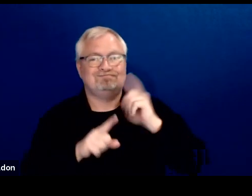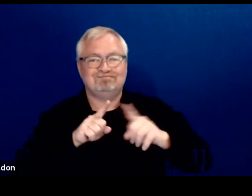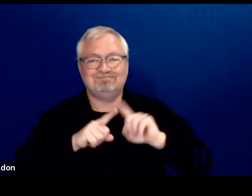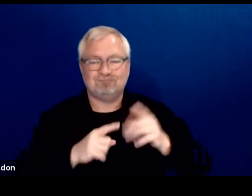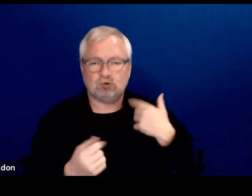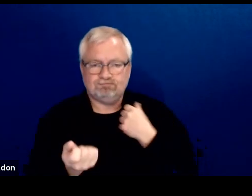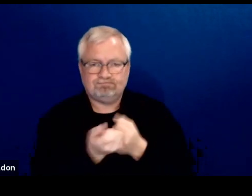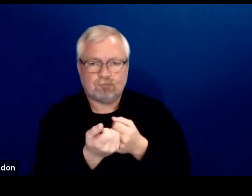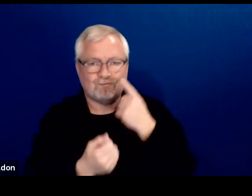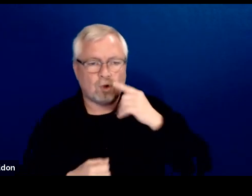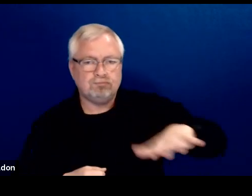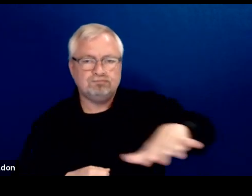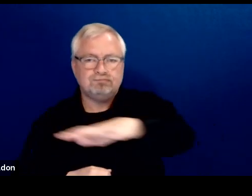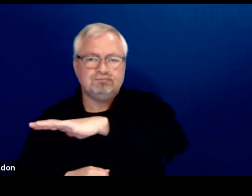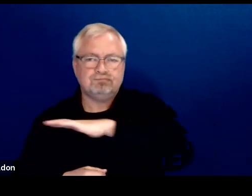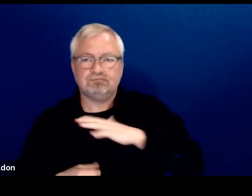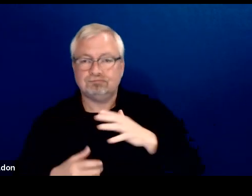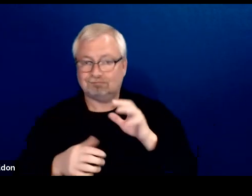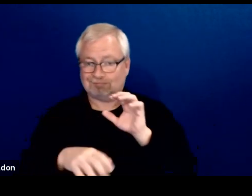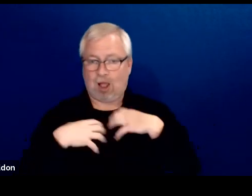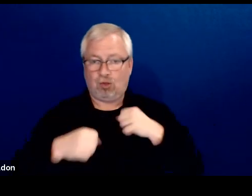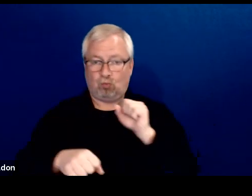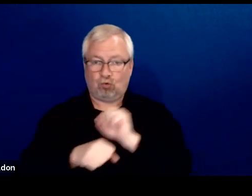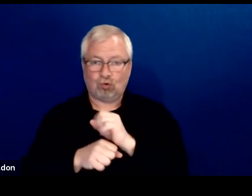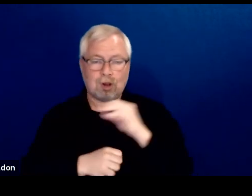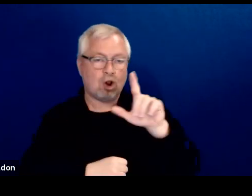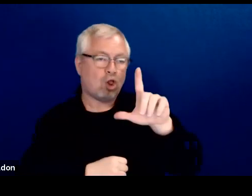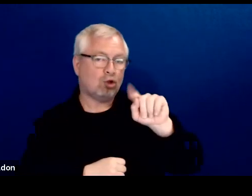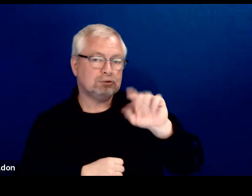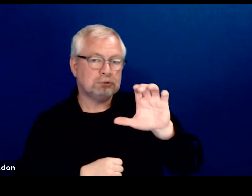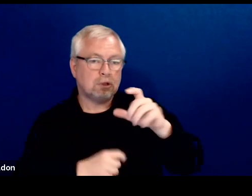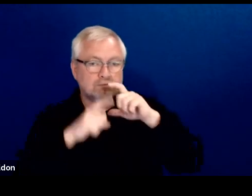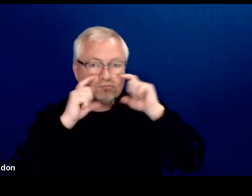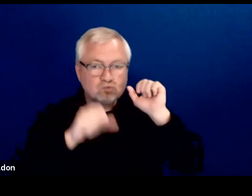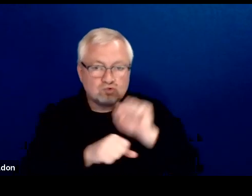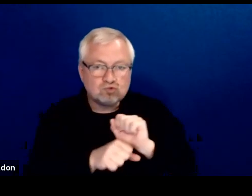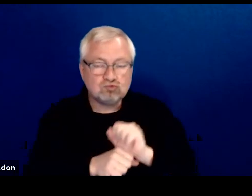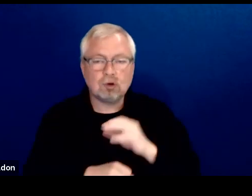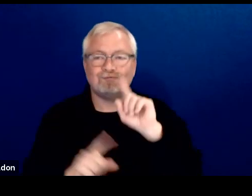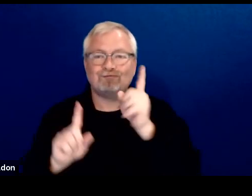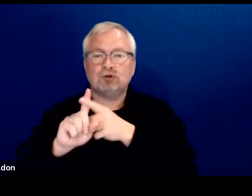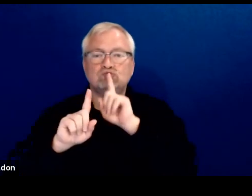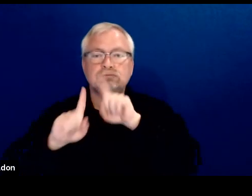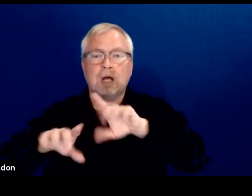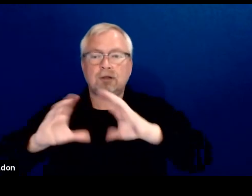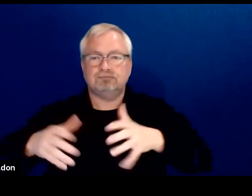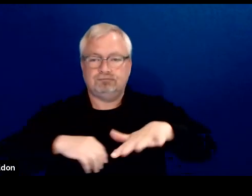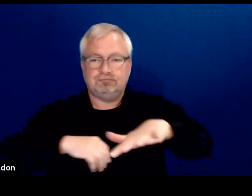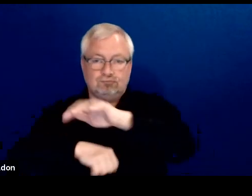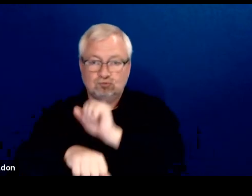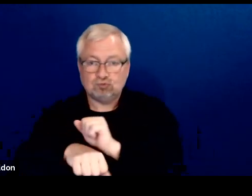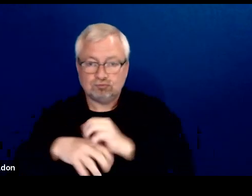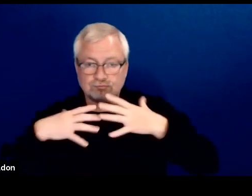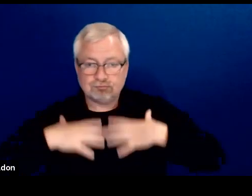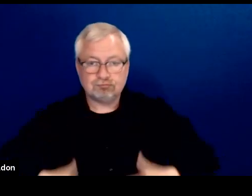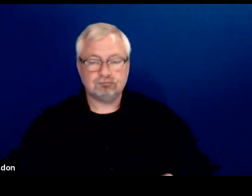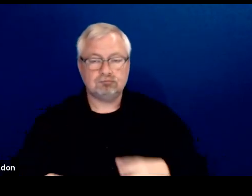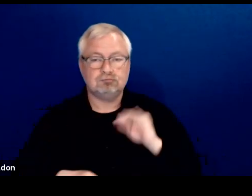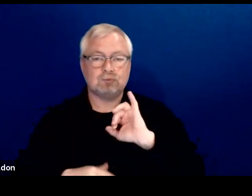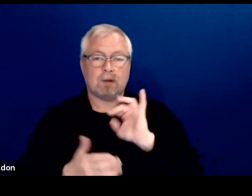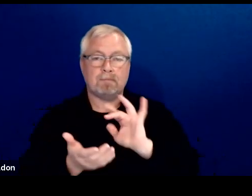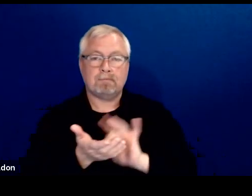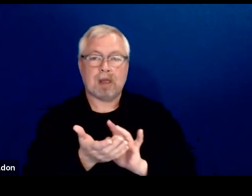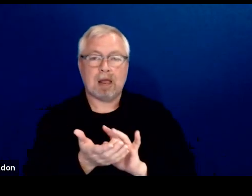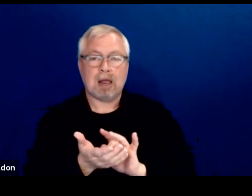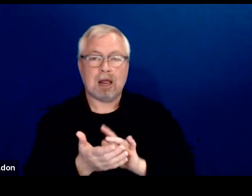caregivers and our first responders. You're giving us time to put a medical sheltering plan together.